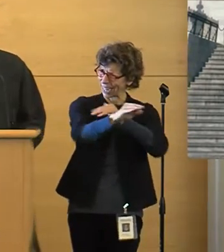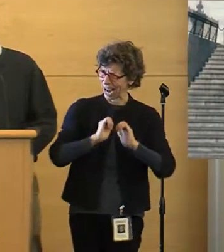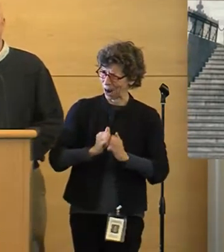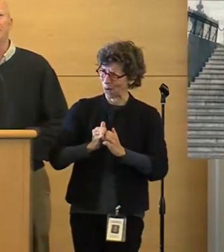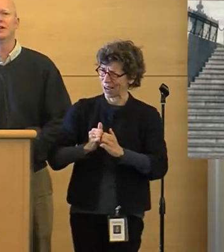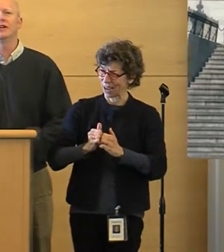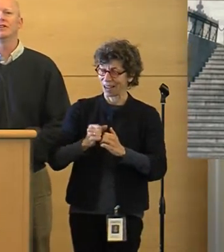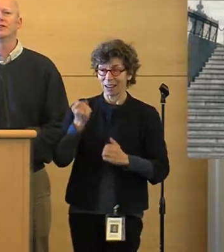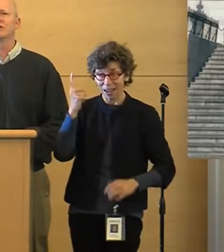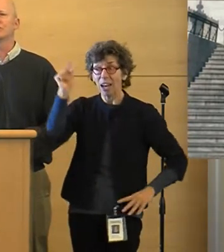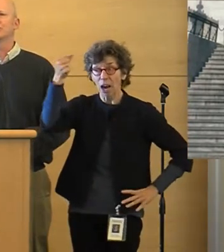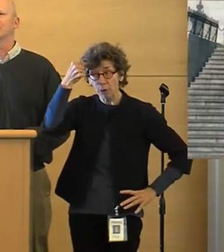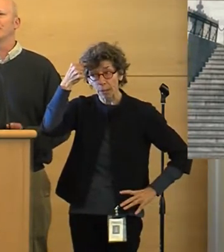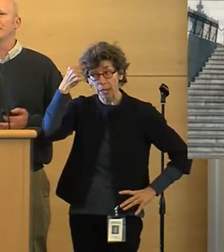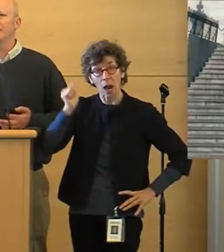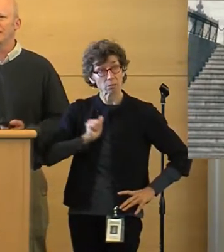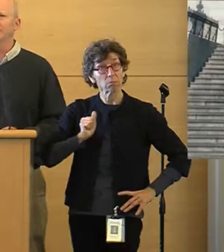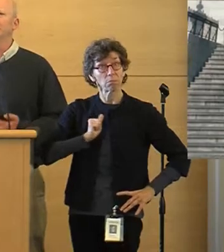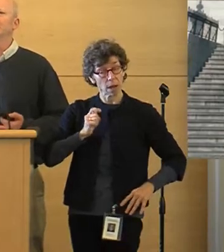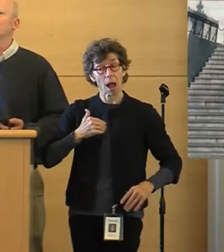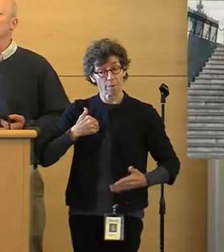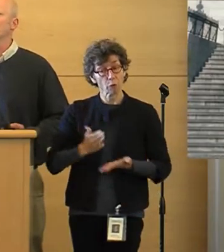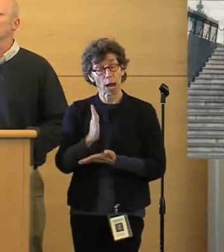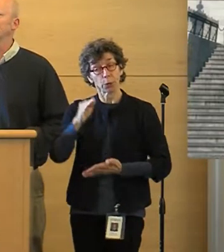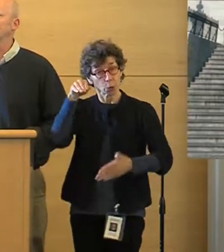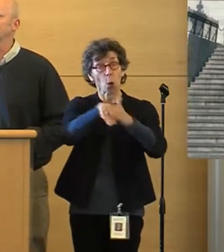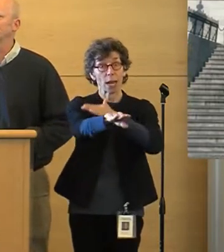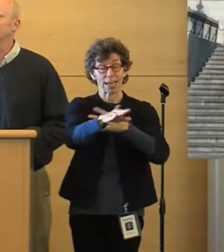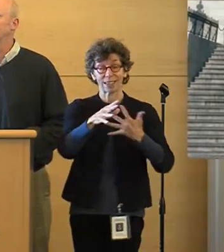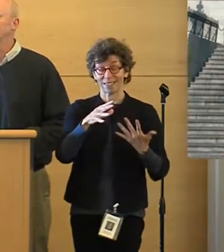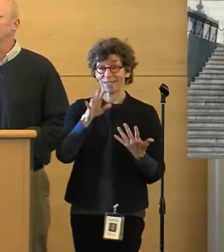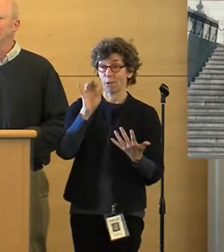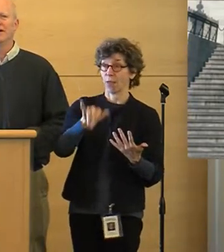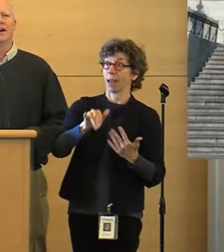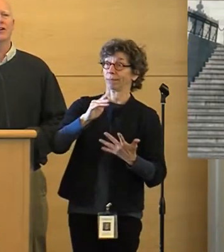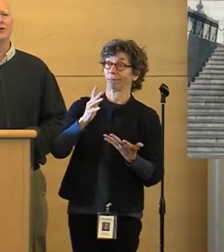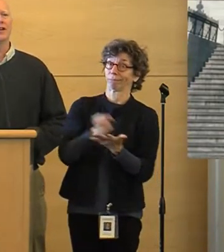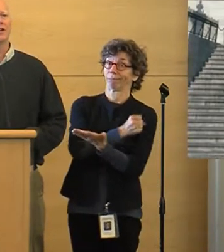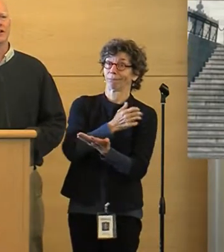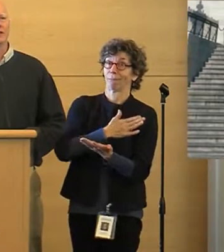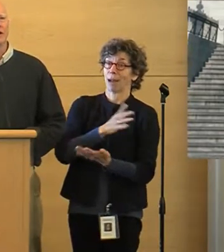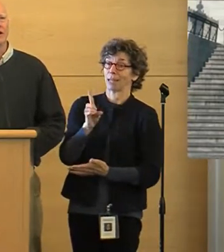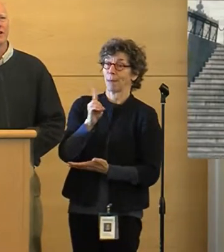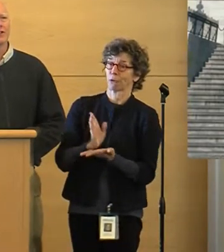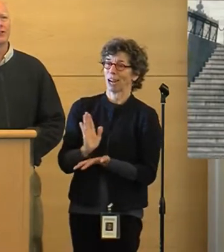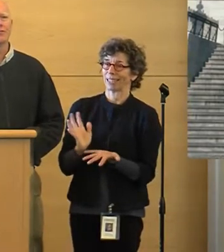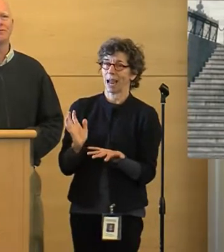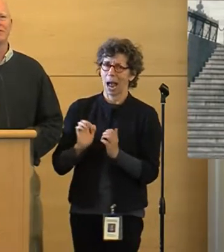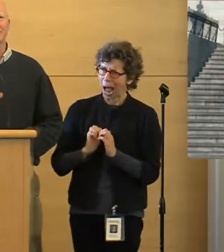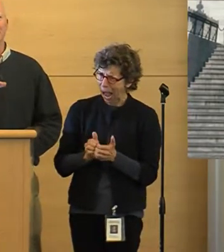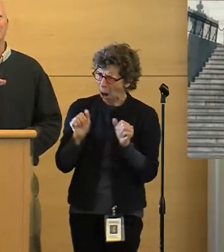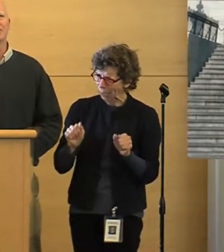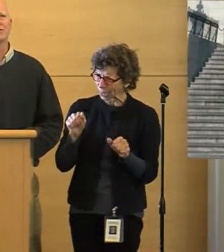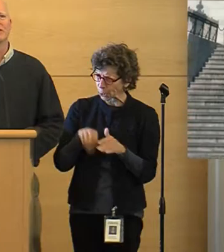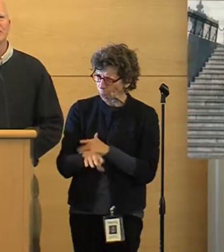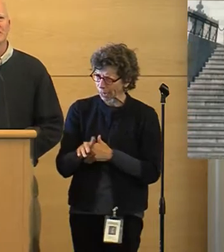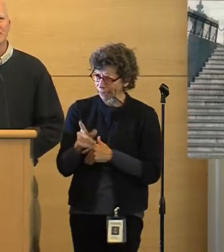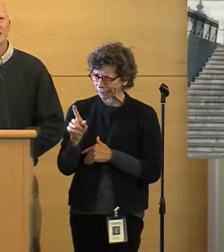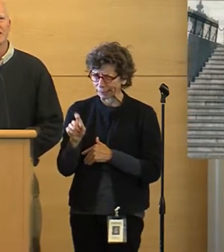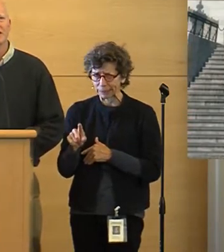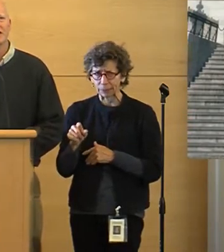which has 2 or 3 dozen steps to get up into the entryway. How are we